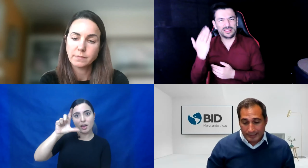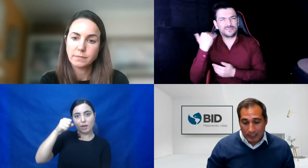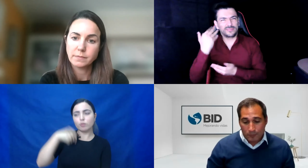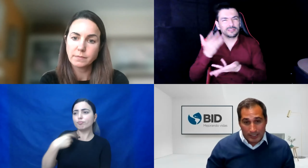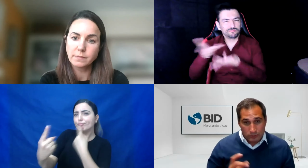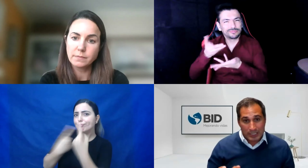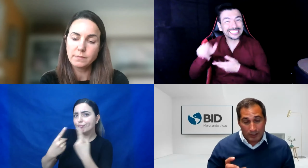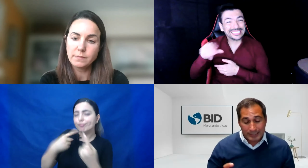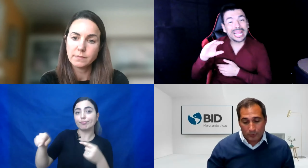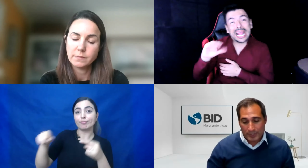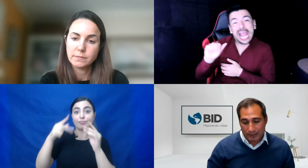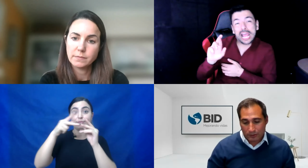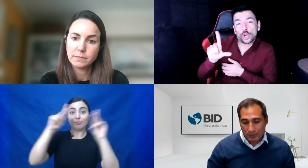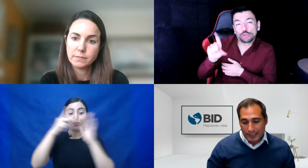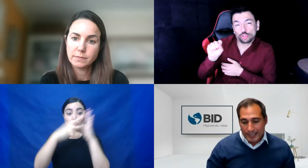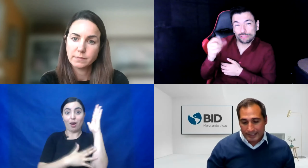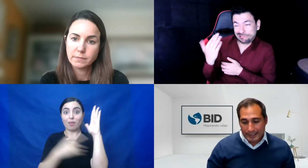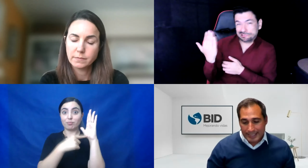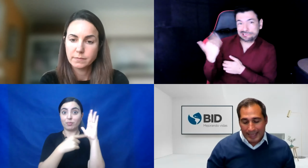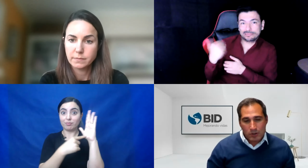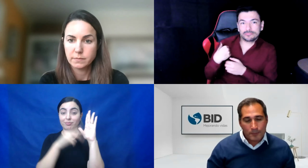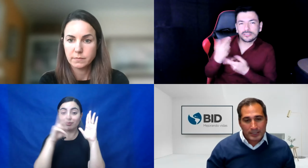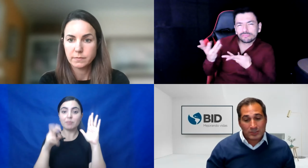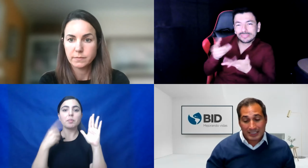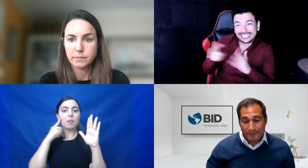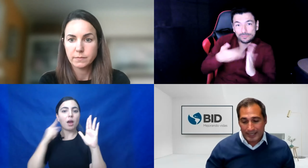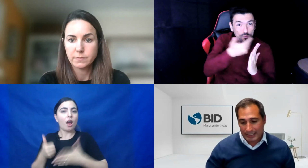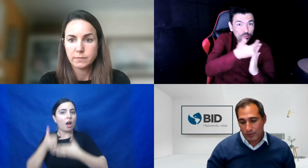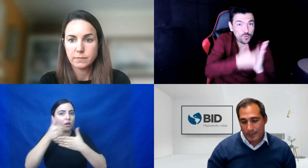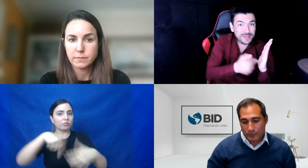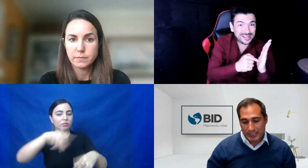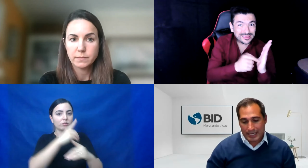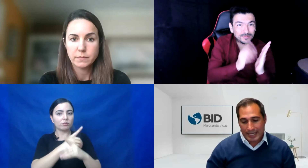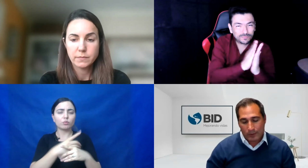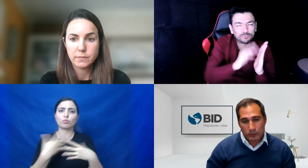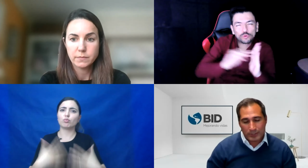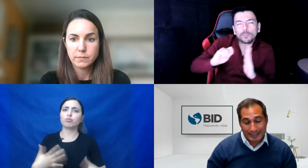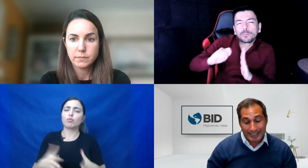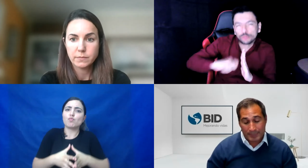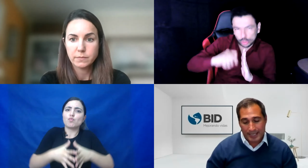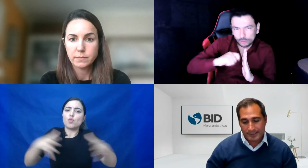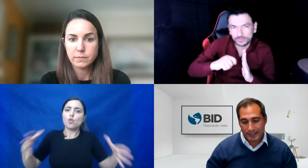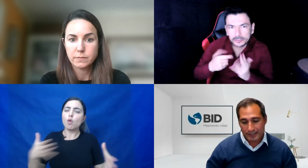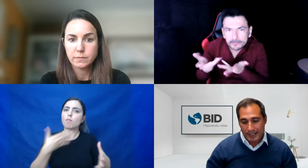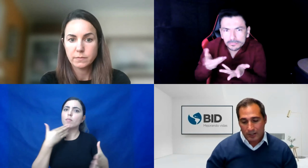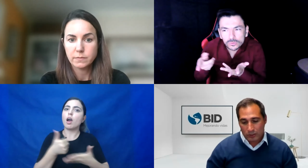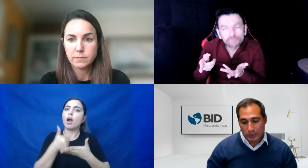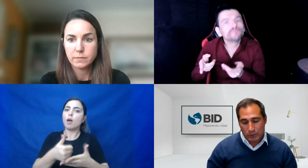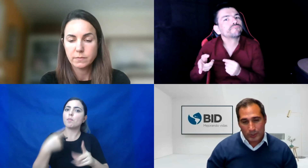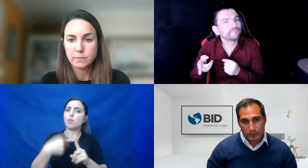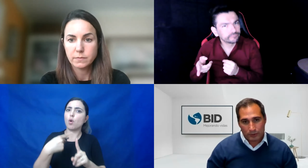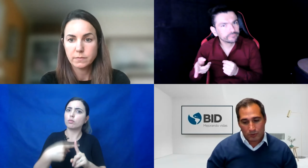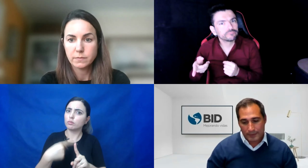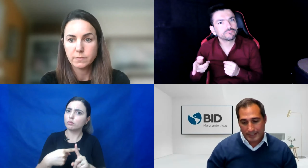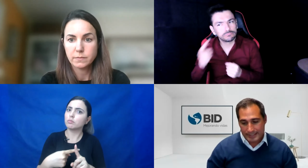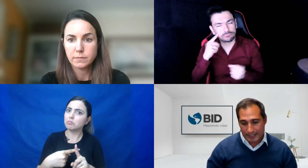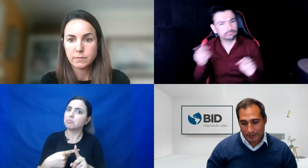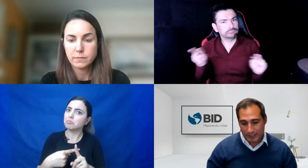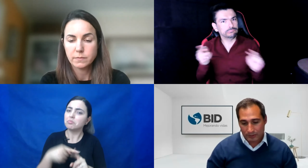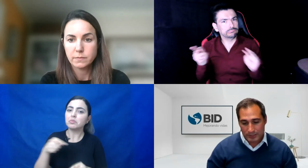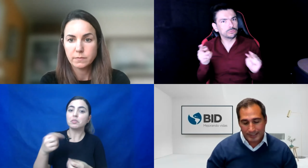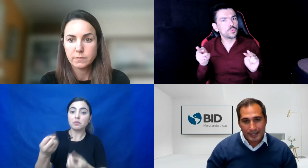I mentioned, talking to Carlos yesterday, as a result of this project,